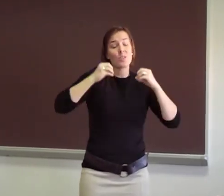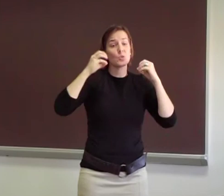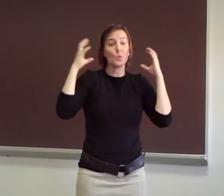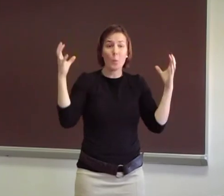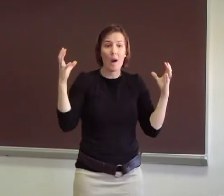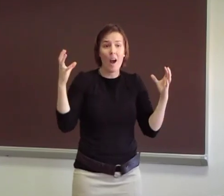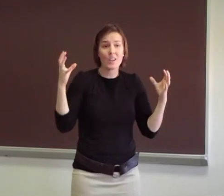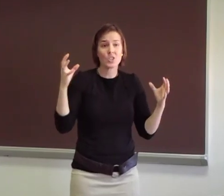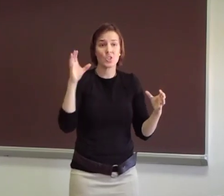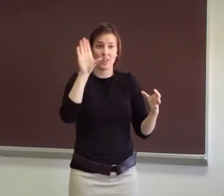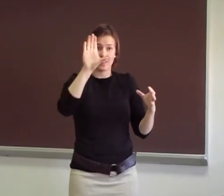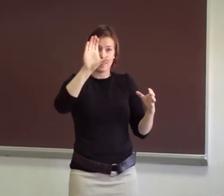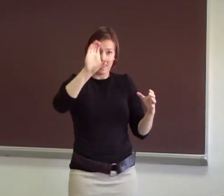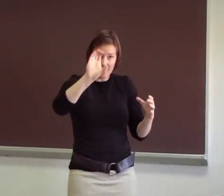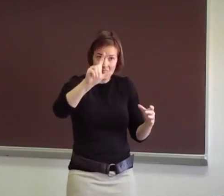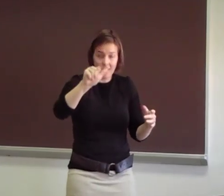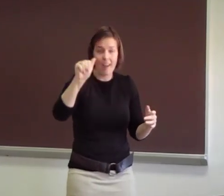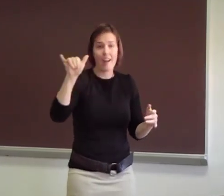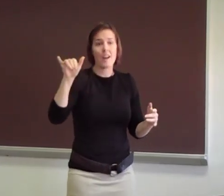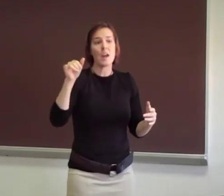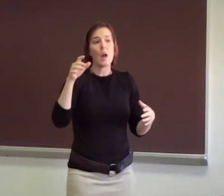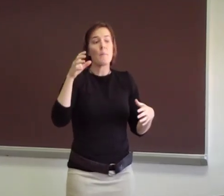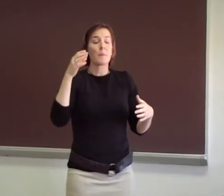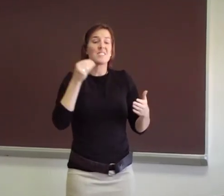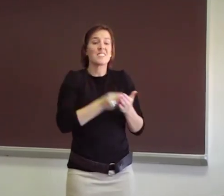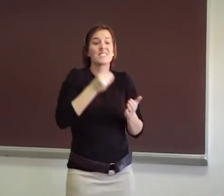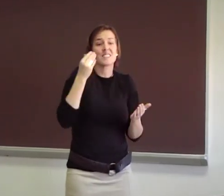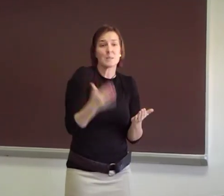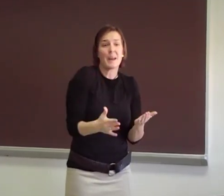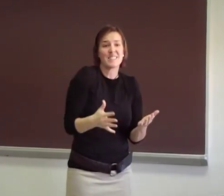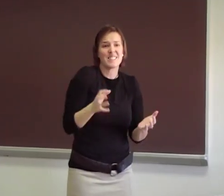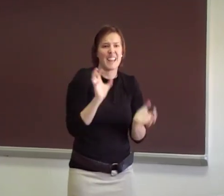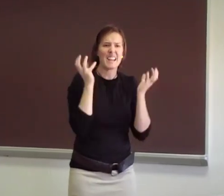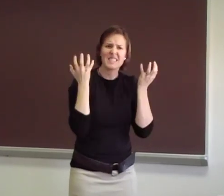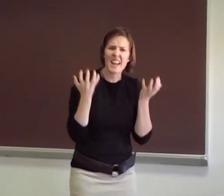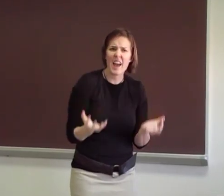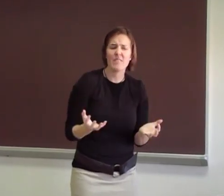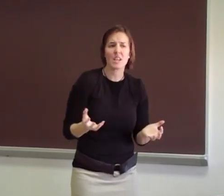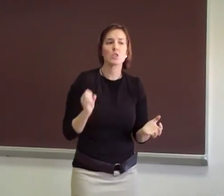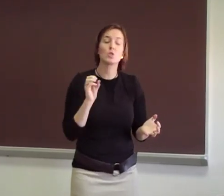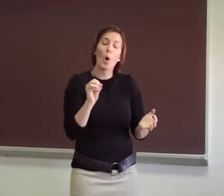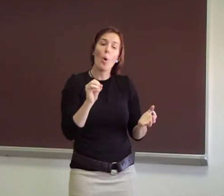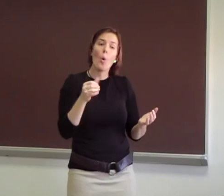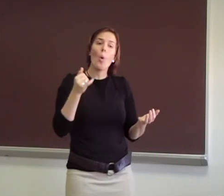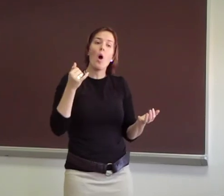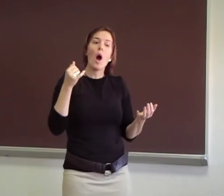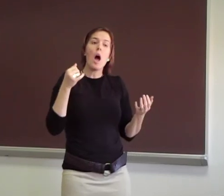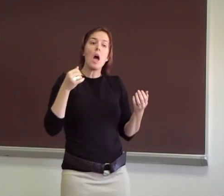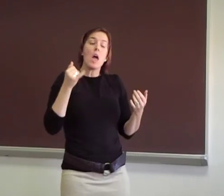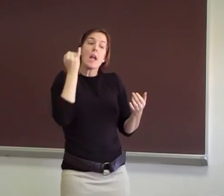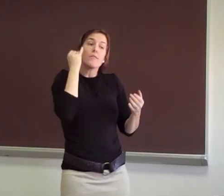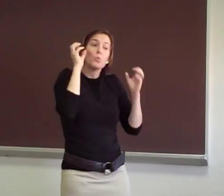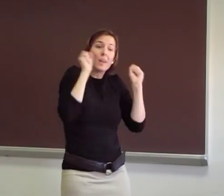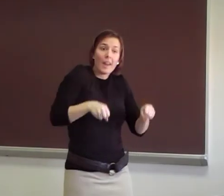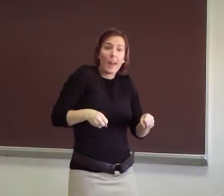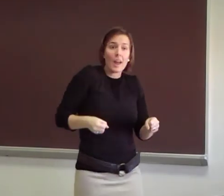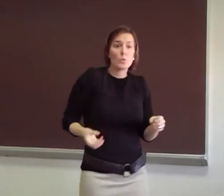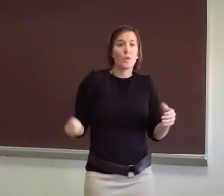So as much as we can, we take styrofoam and we fill in areas with styrofoam and put duct tape